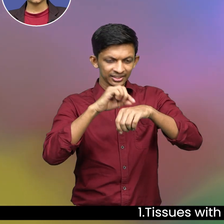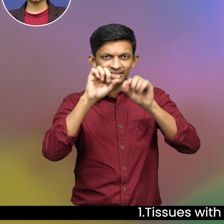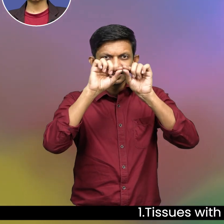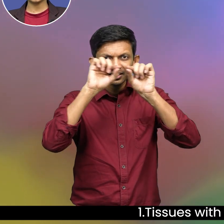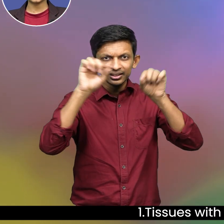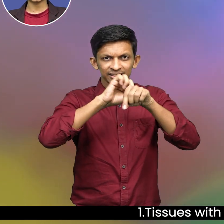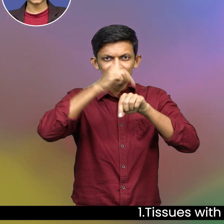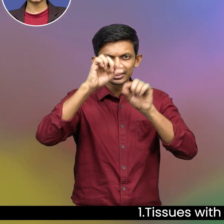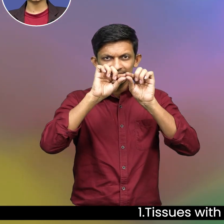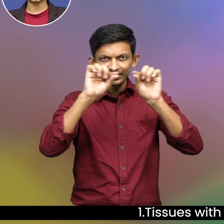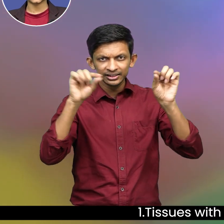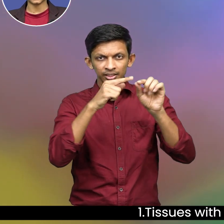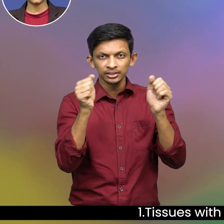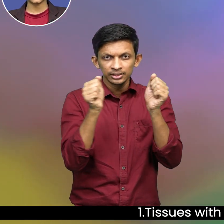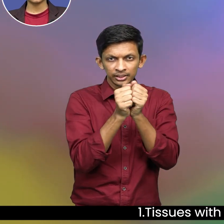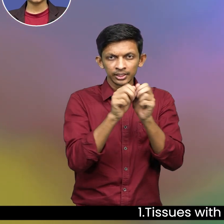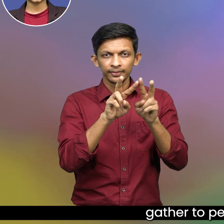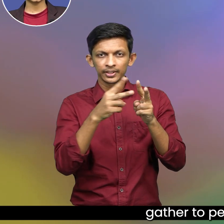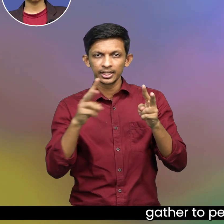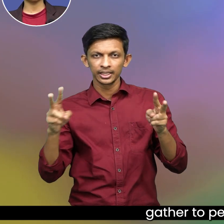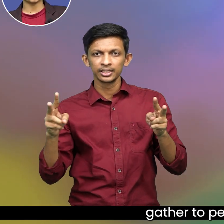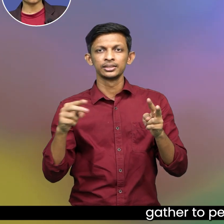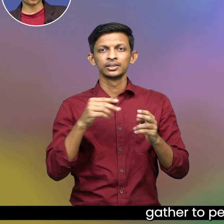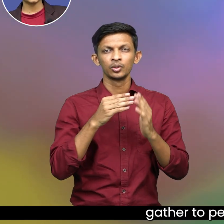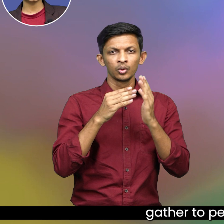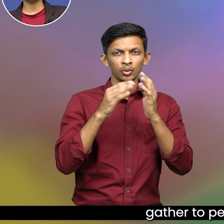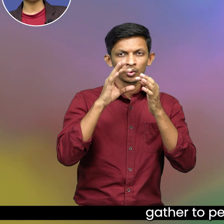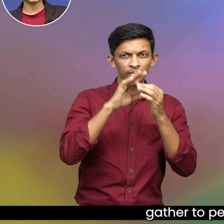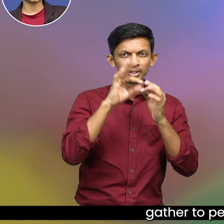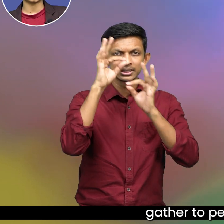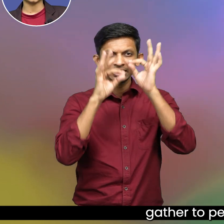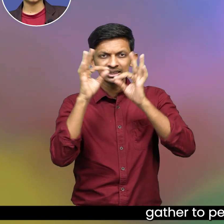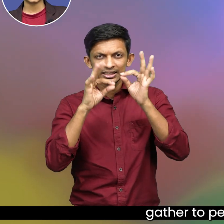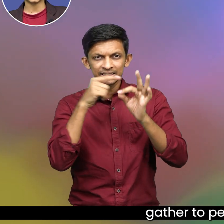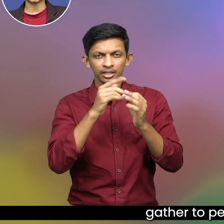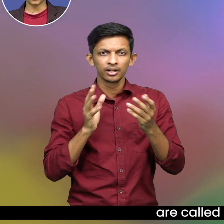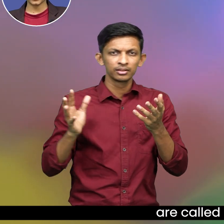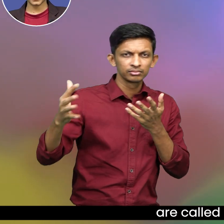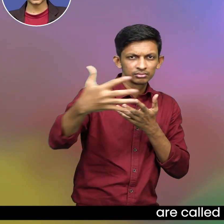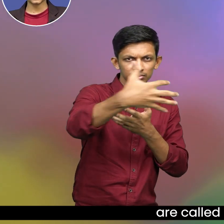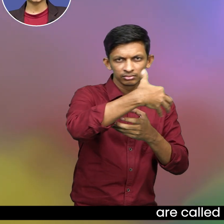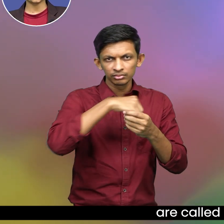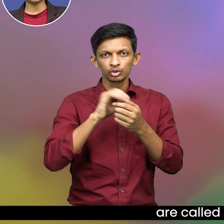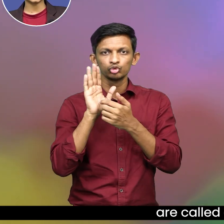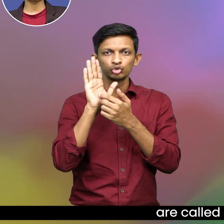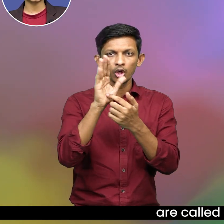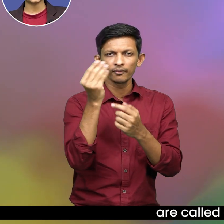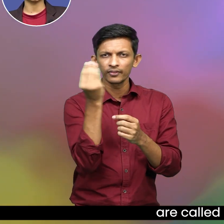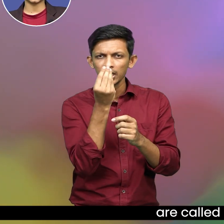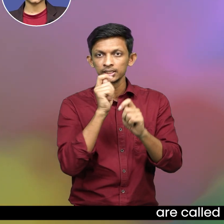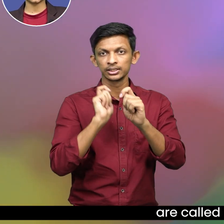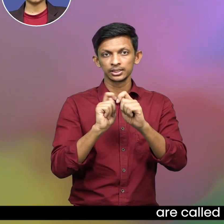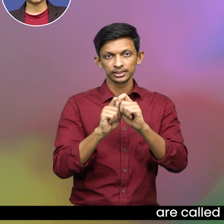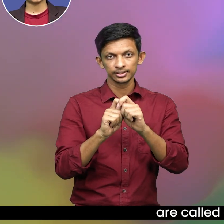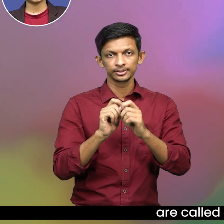Tissues with different kinds of cells gather to perform some function are called as complex